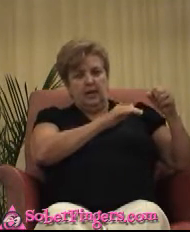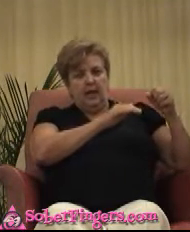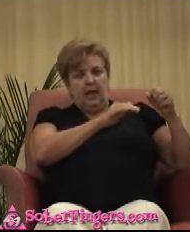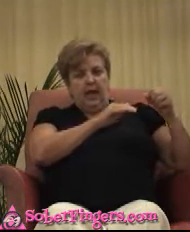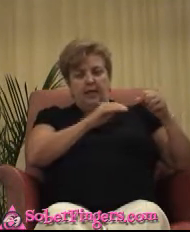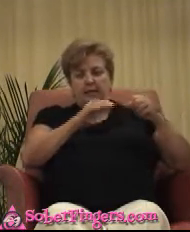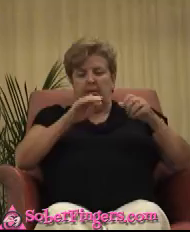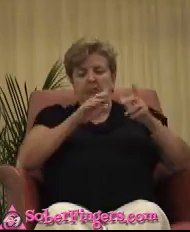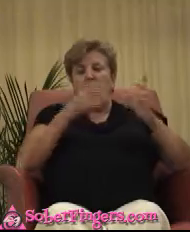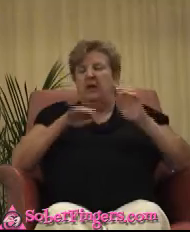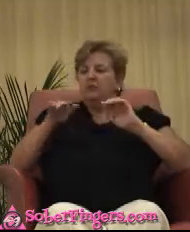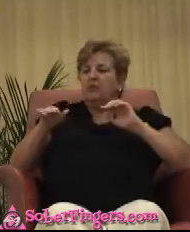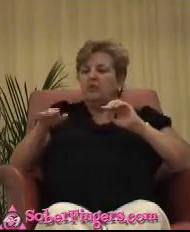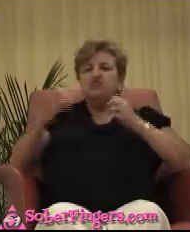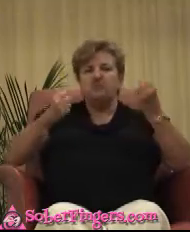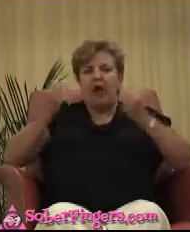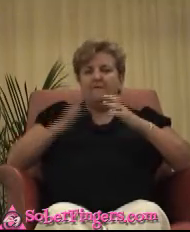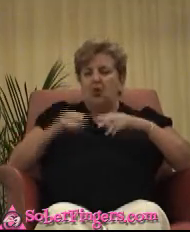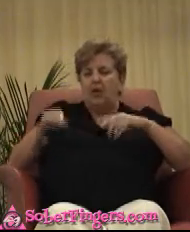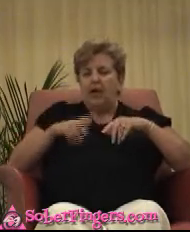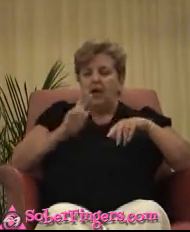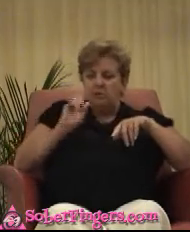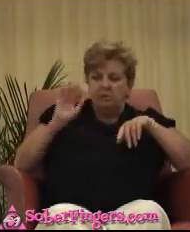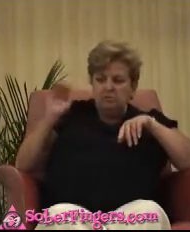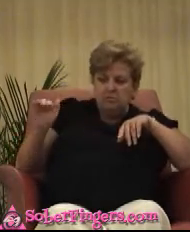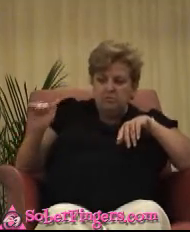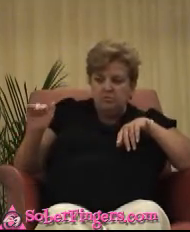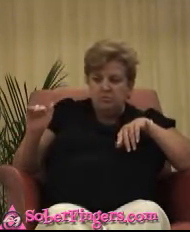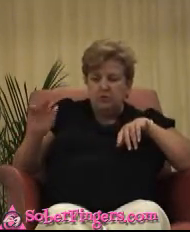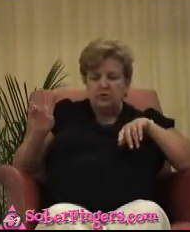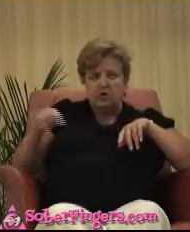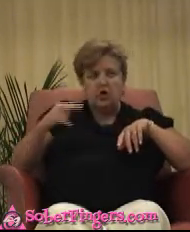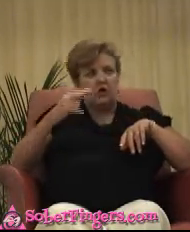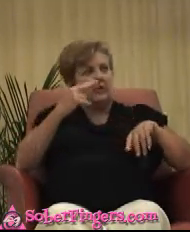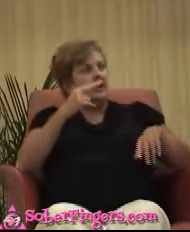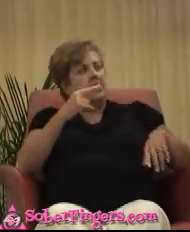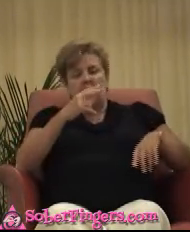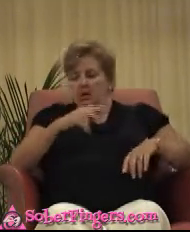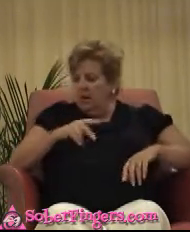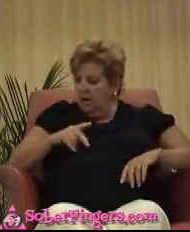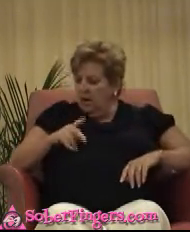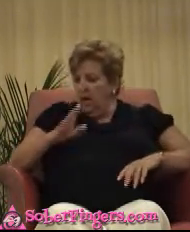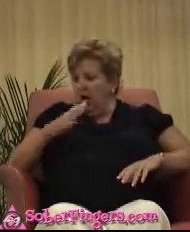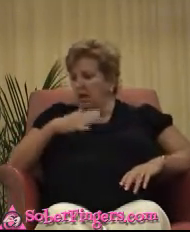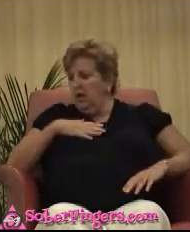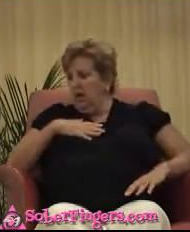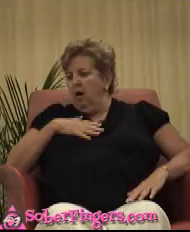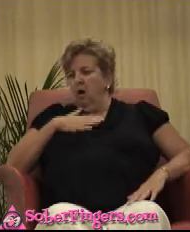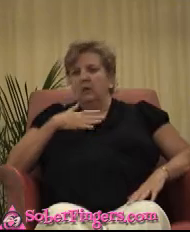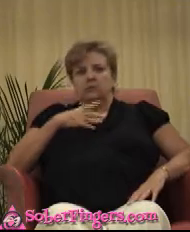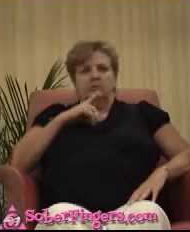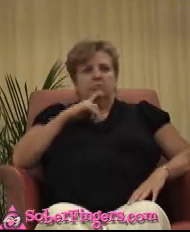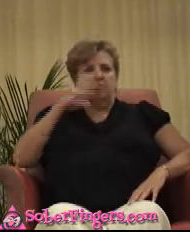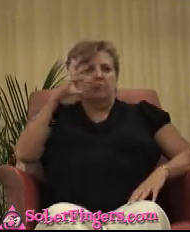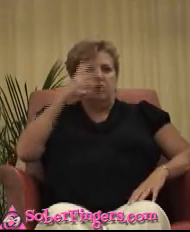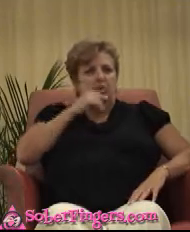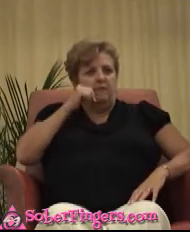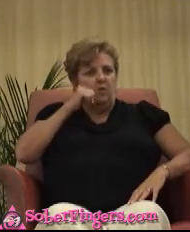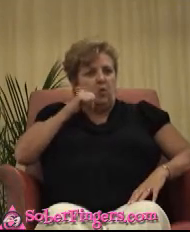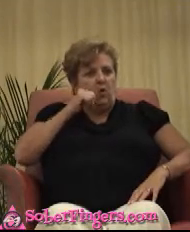me, and she was a really good-looking girl. And everything just evaporated. I forgot everything I was going to say.